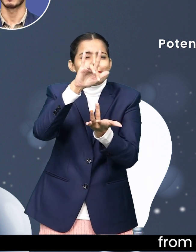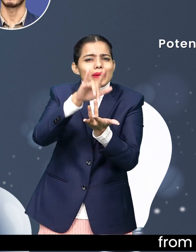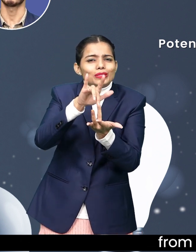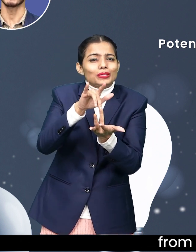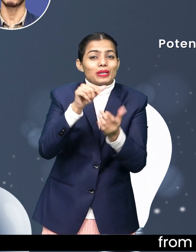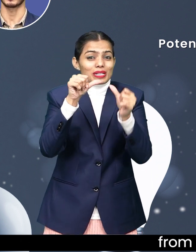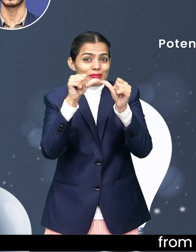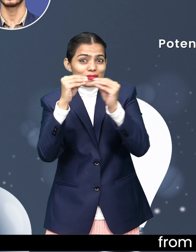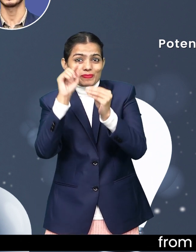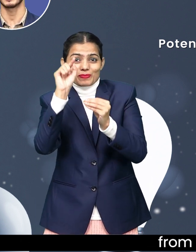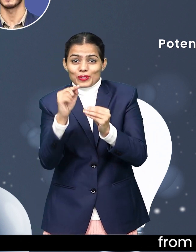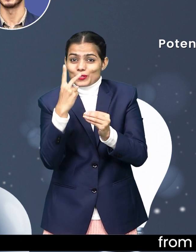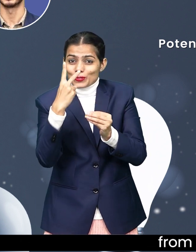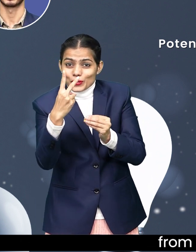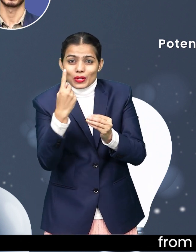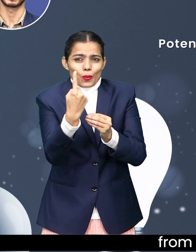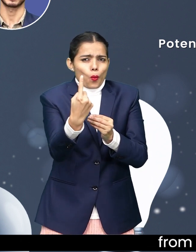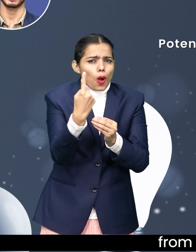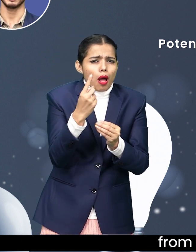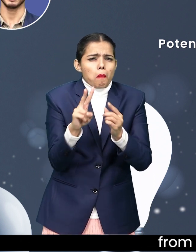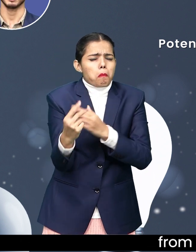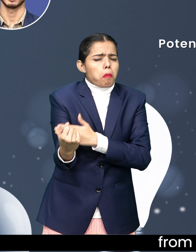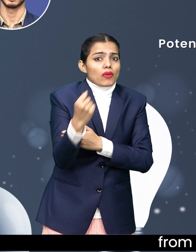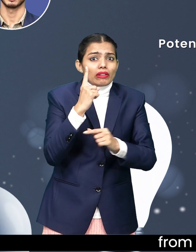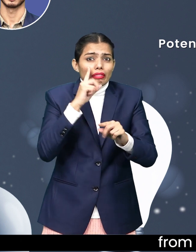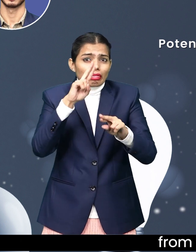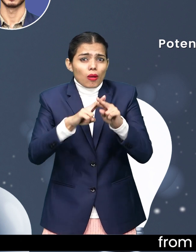charge from one point to another.